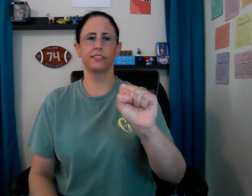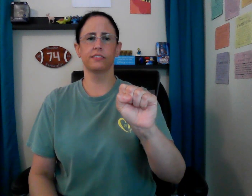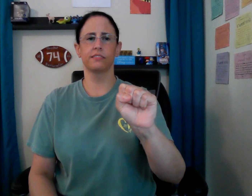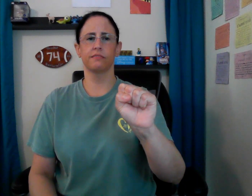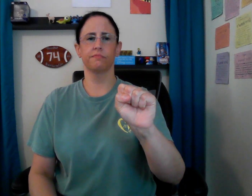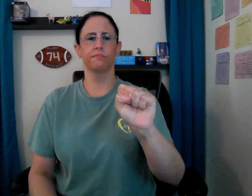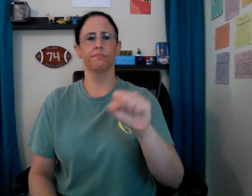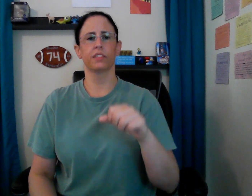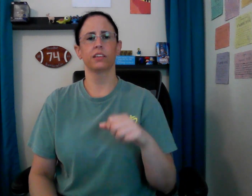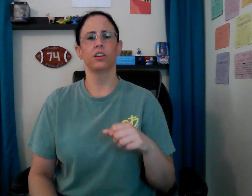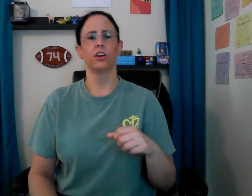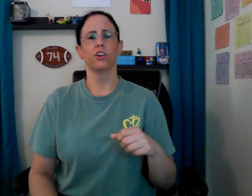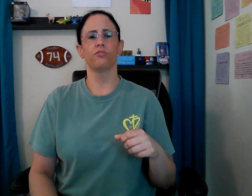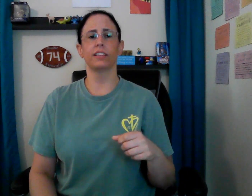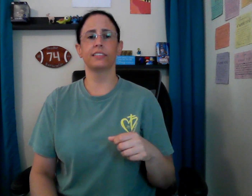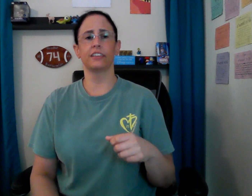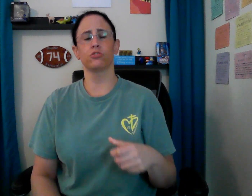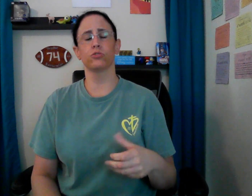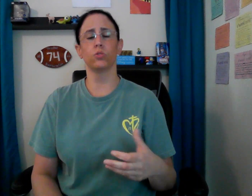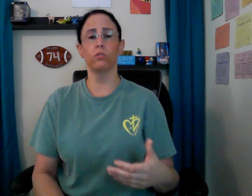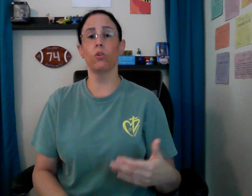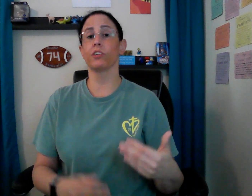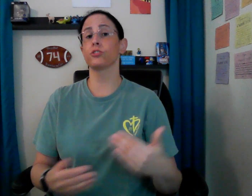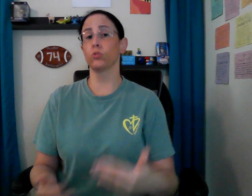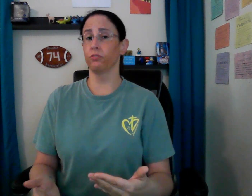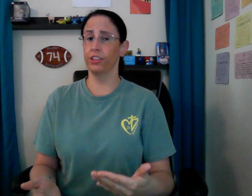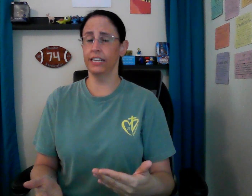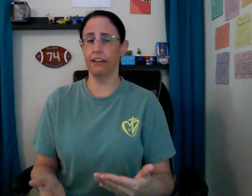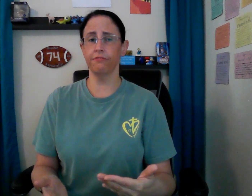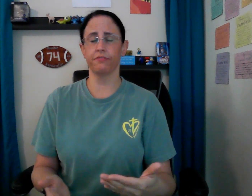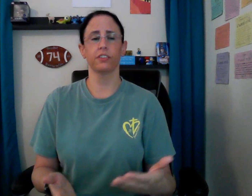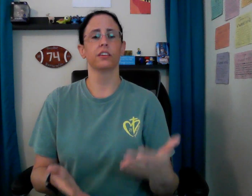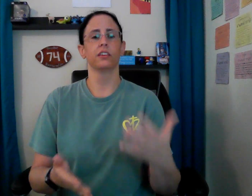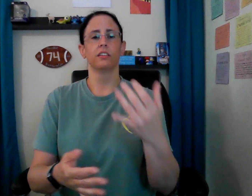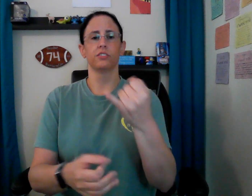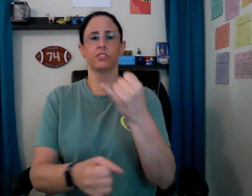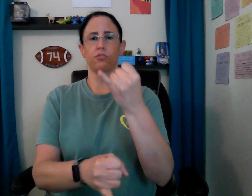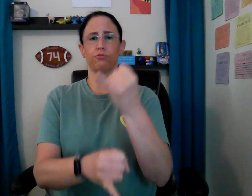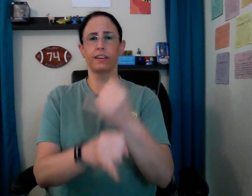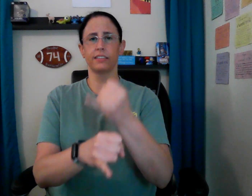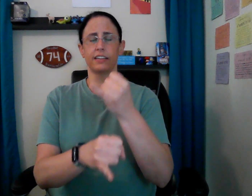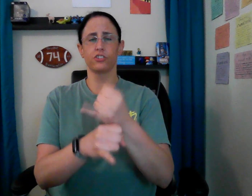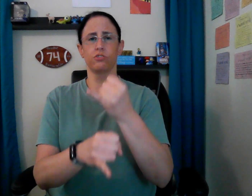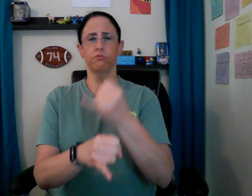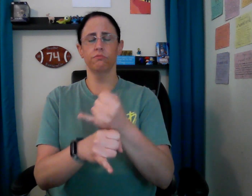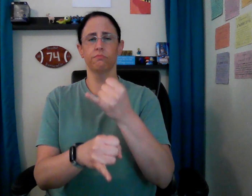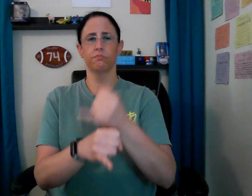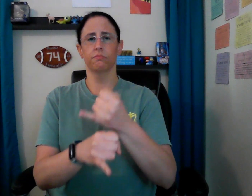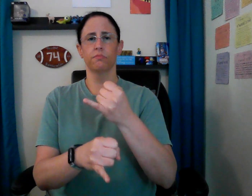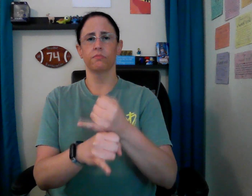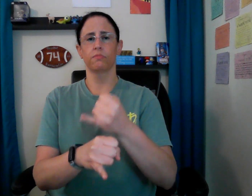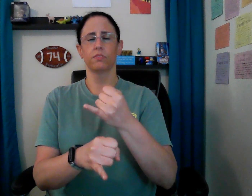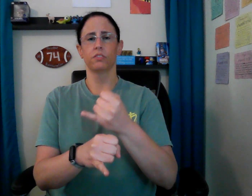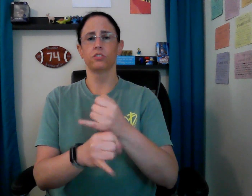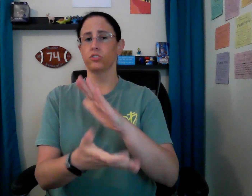HS, residential school or school for the deaf. So residential